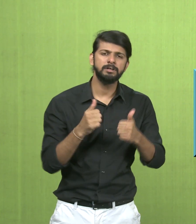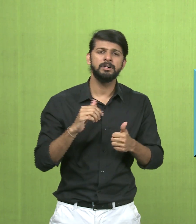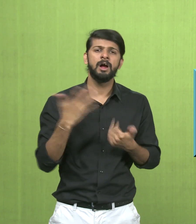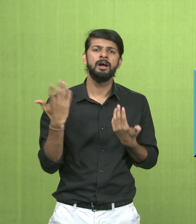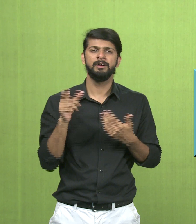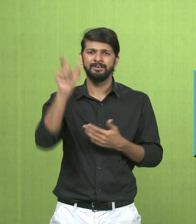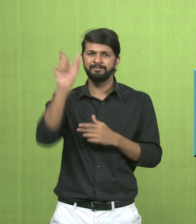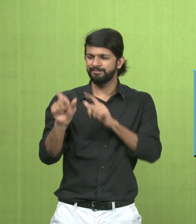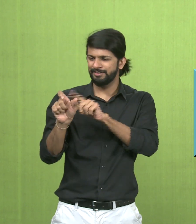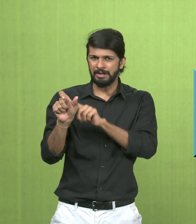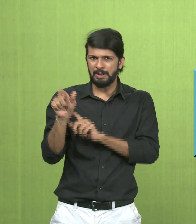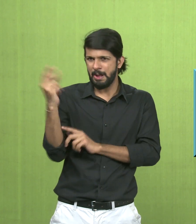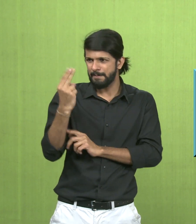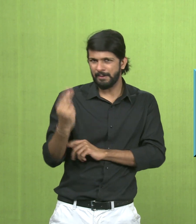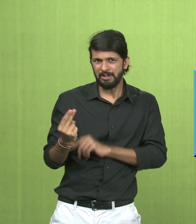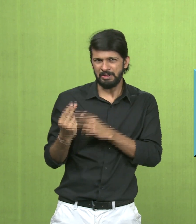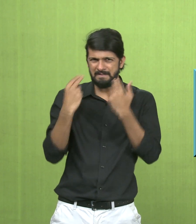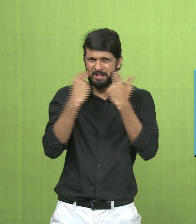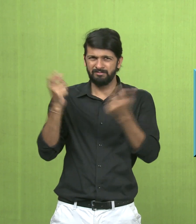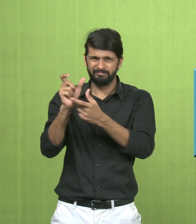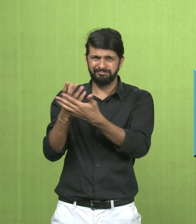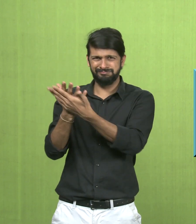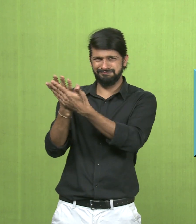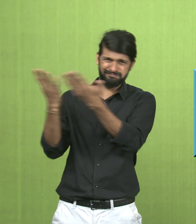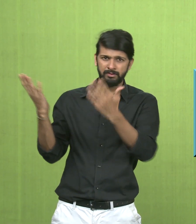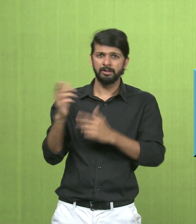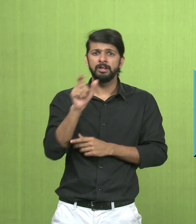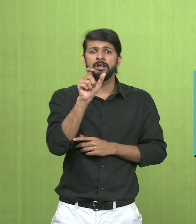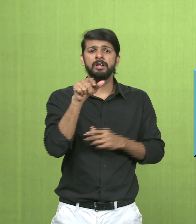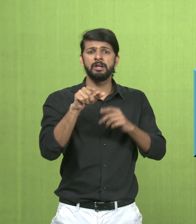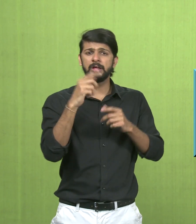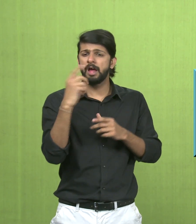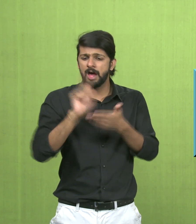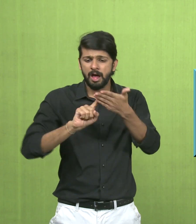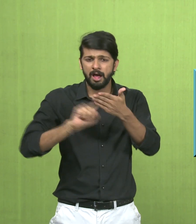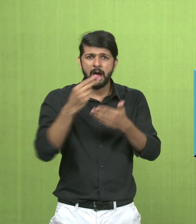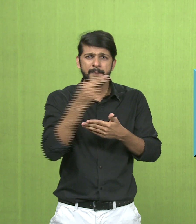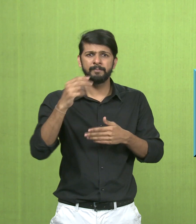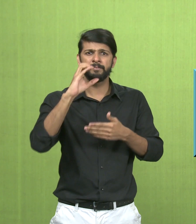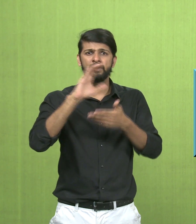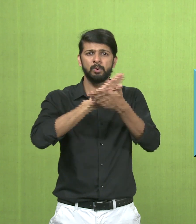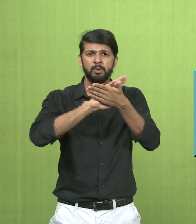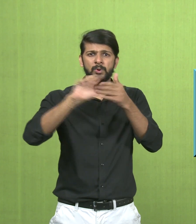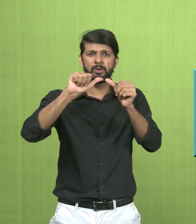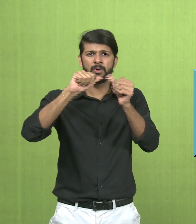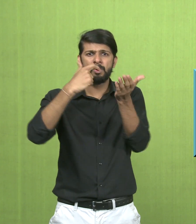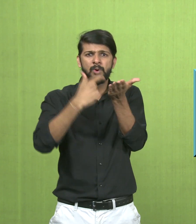Charcoal has been a favorite medium of artists for drawing as well